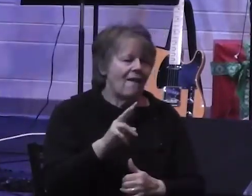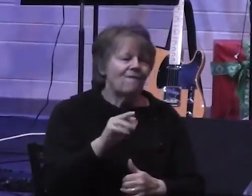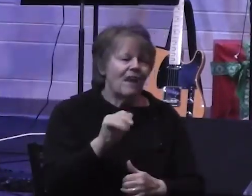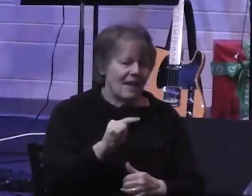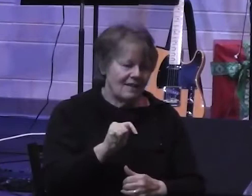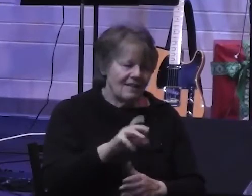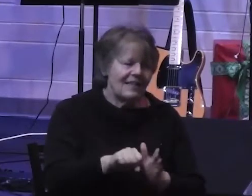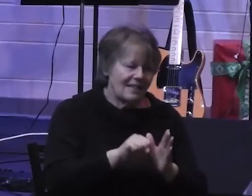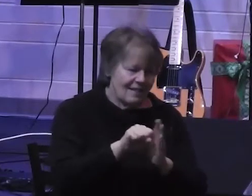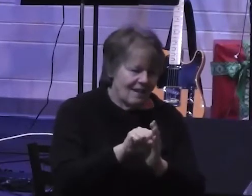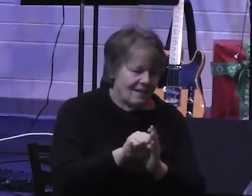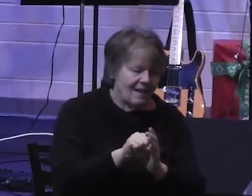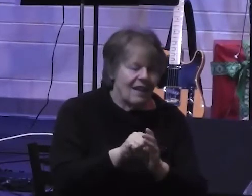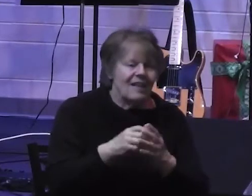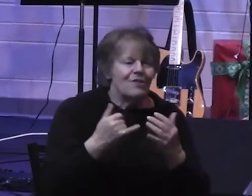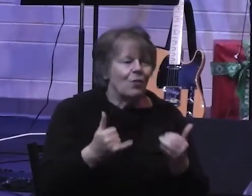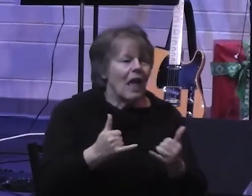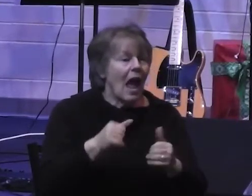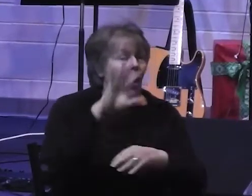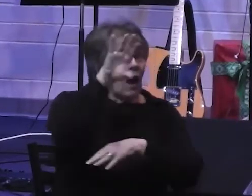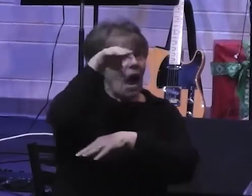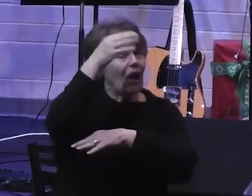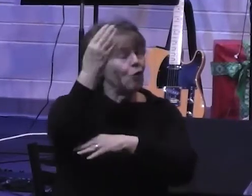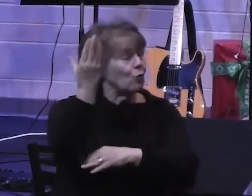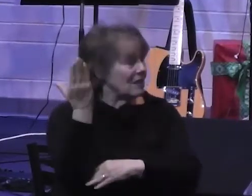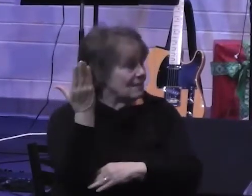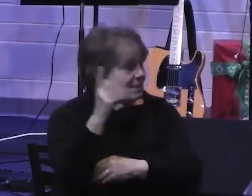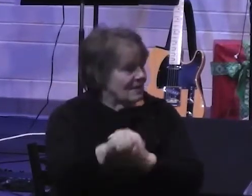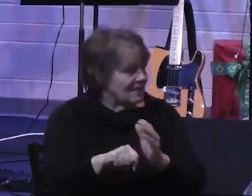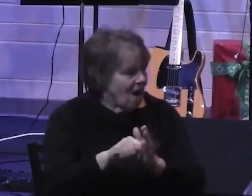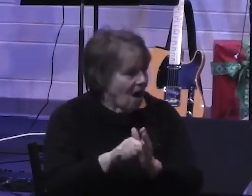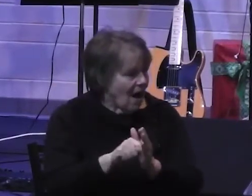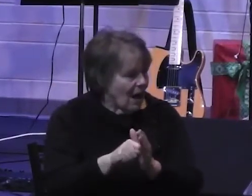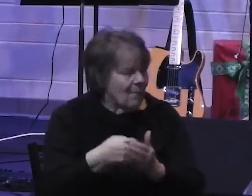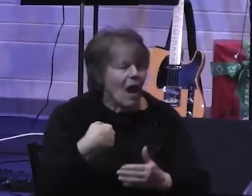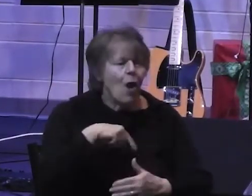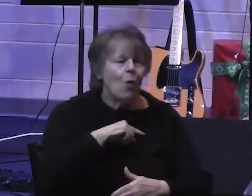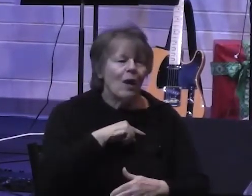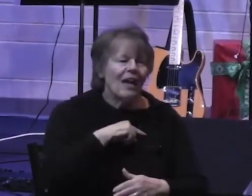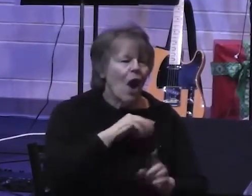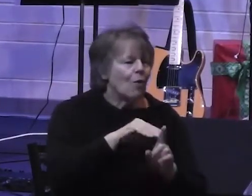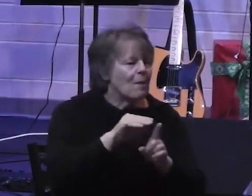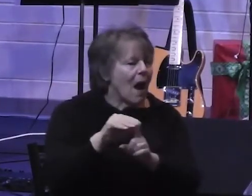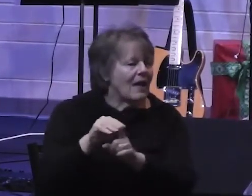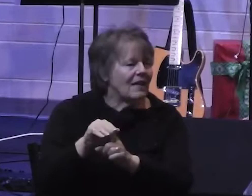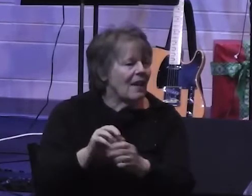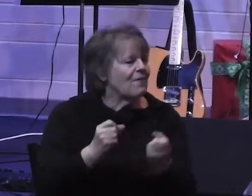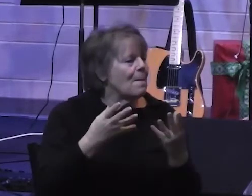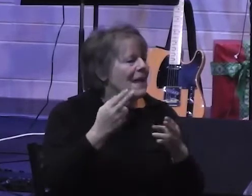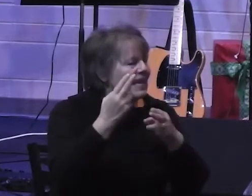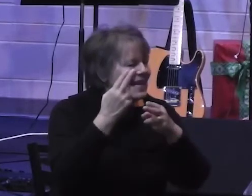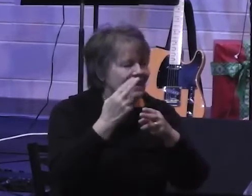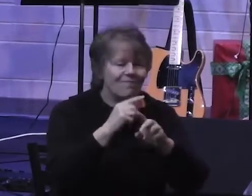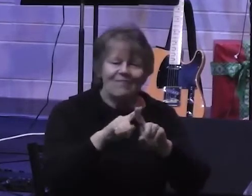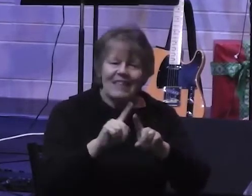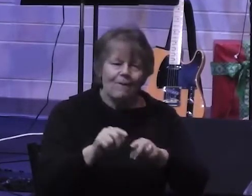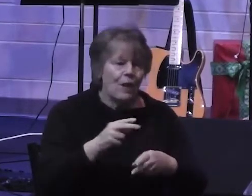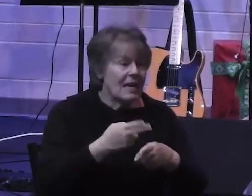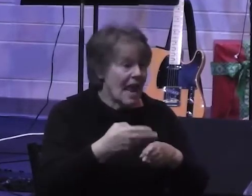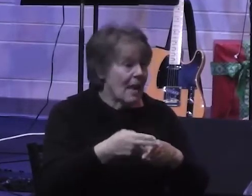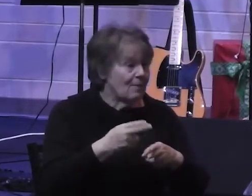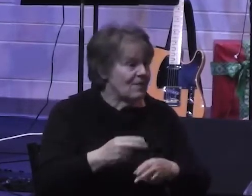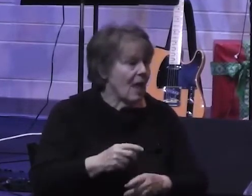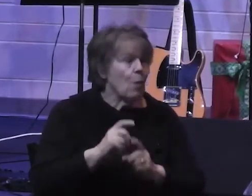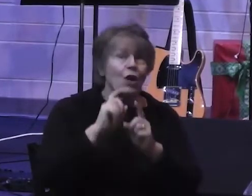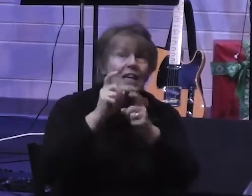So when it comes to Christmas time, we're often reminded of the many different names that were given to Jesus, both at His birth but